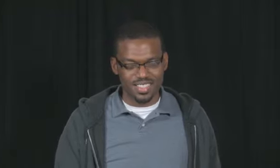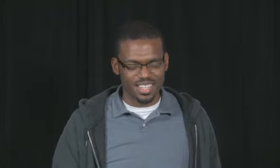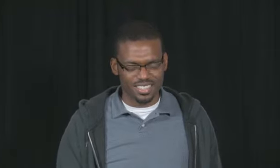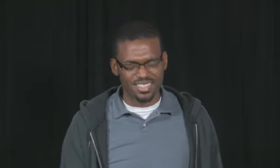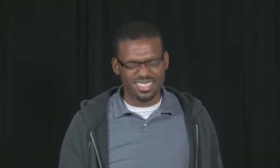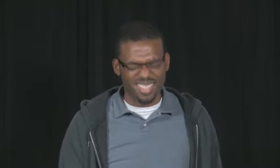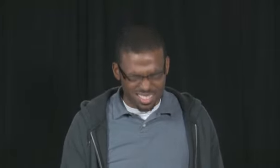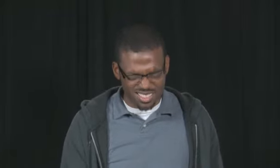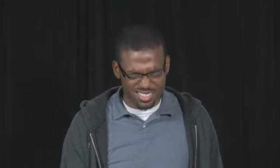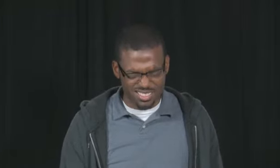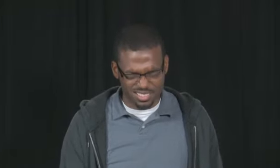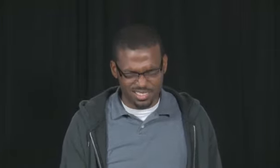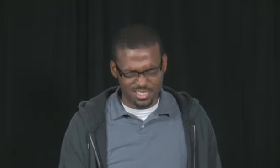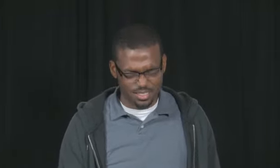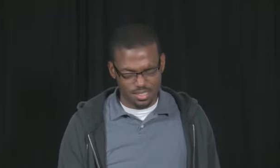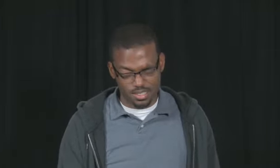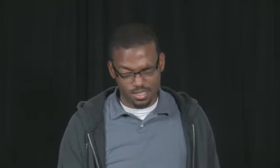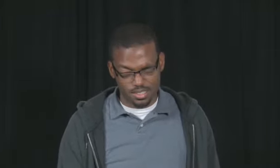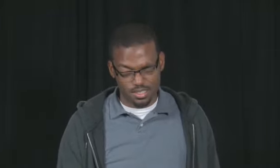Okay, the thought. Go back to the thought.